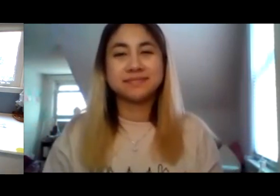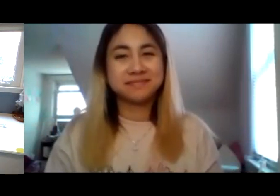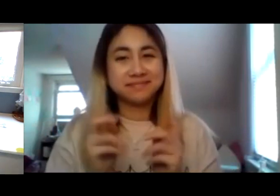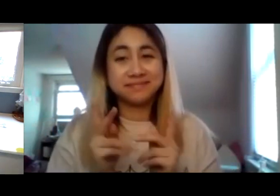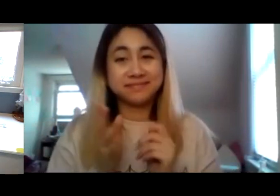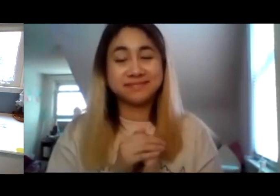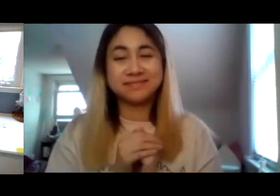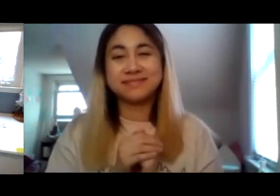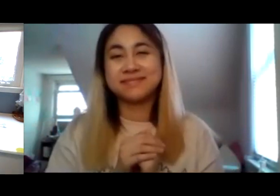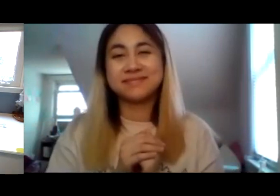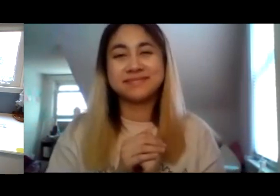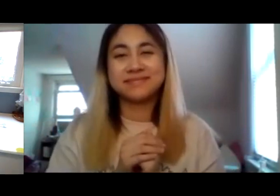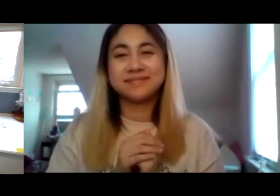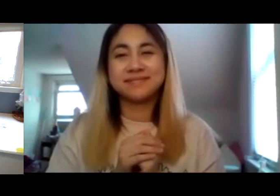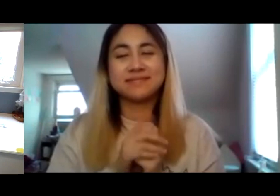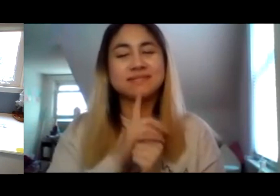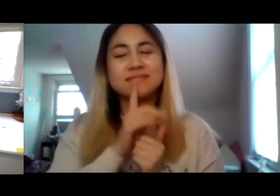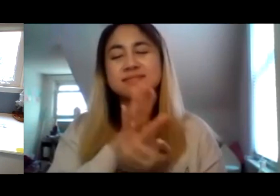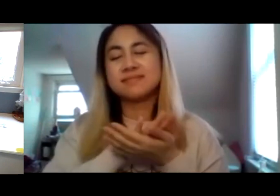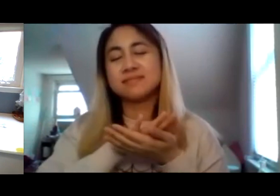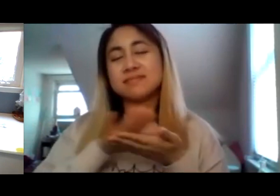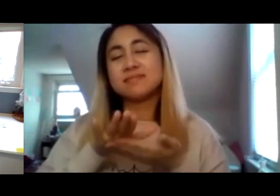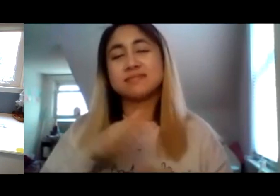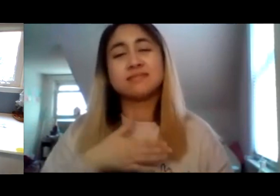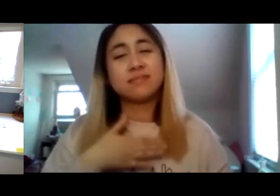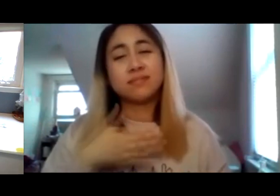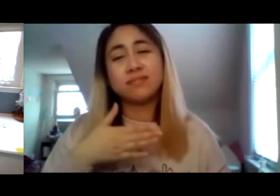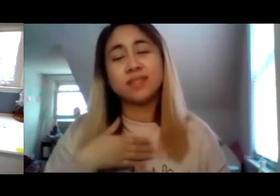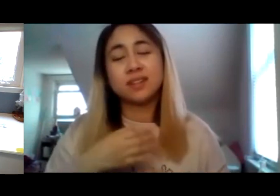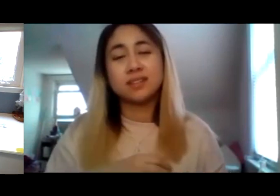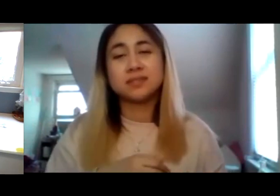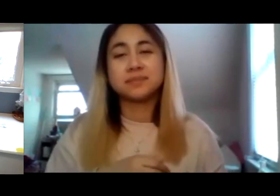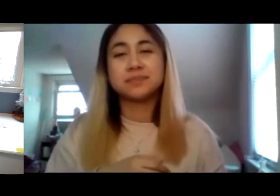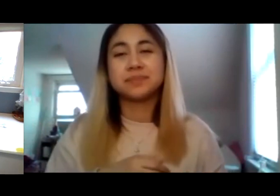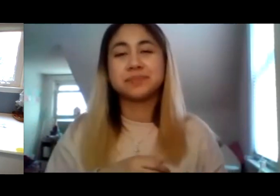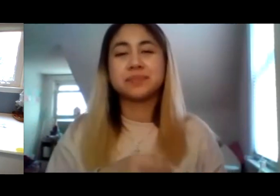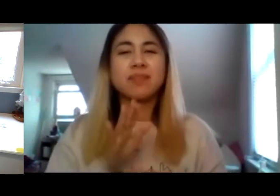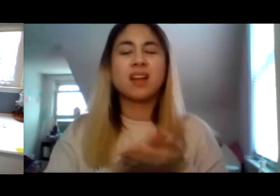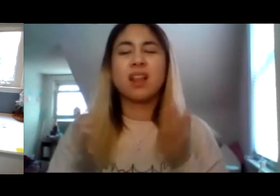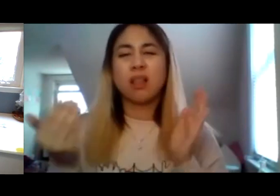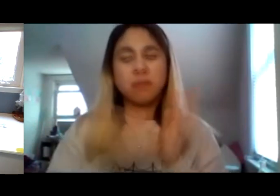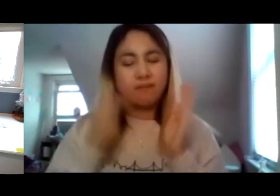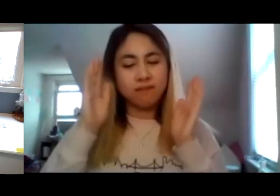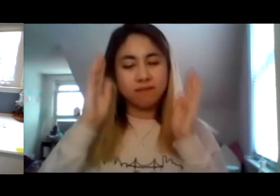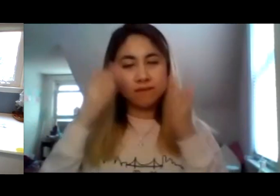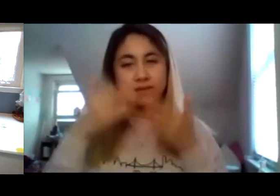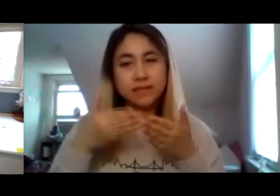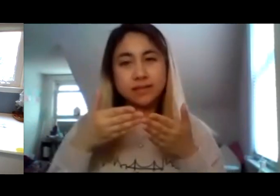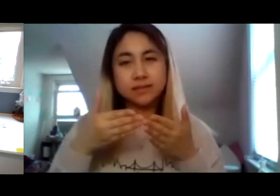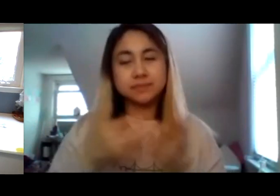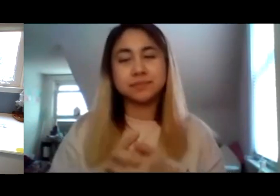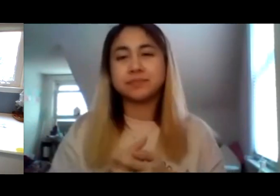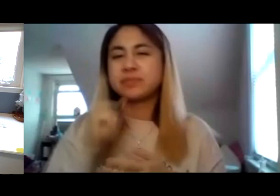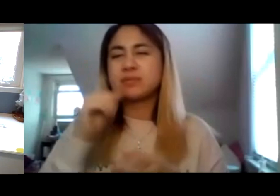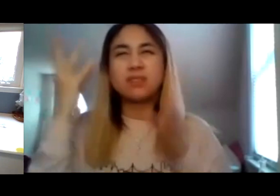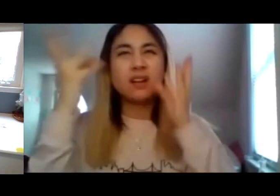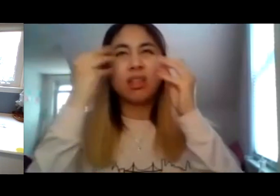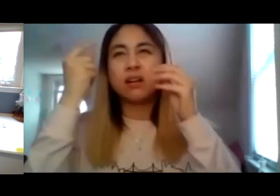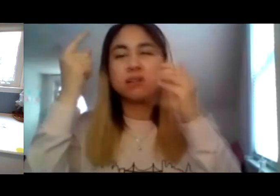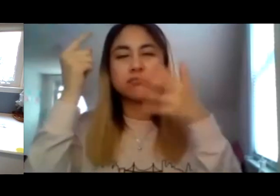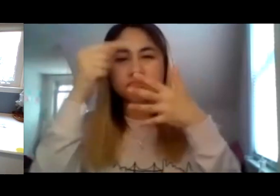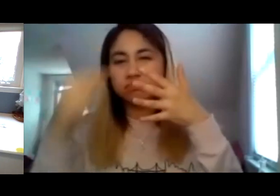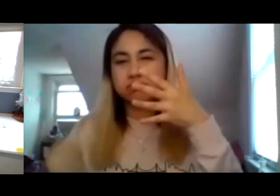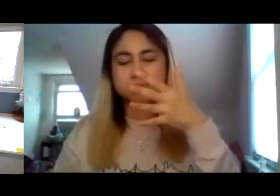Okay, so it's a really nice breath just to re-get our focus and not think about anything else because we're